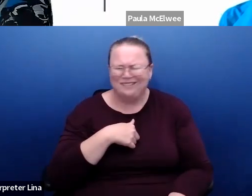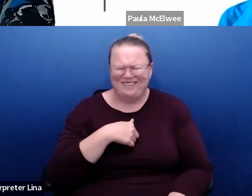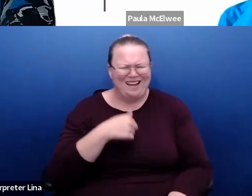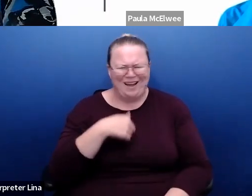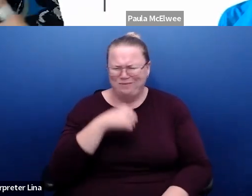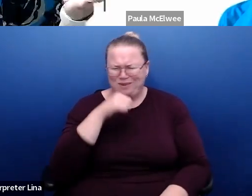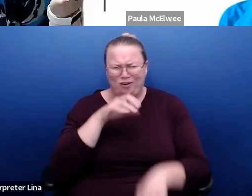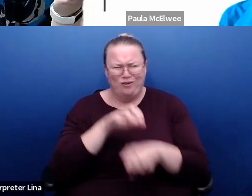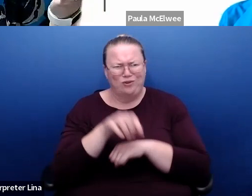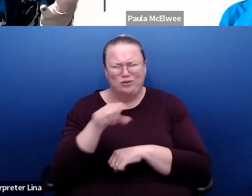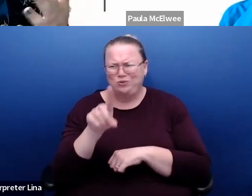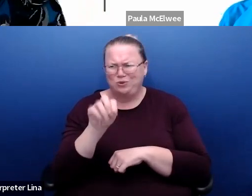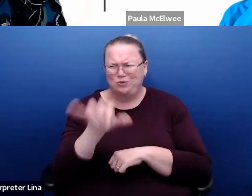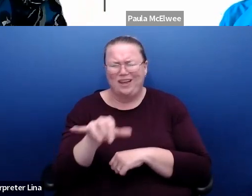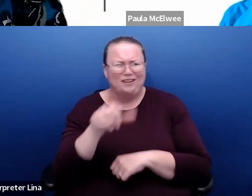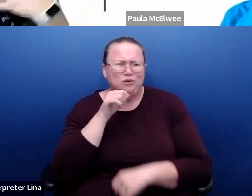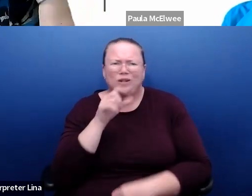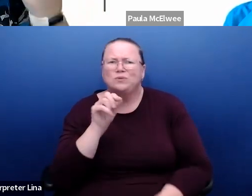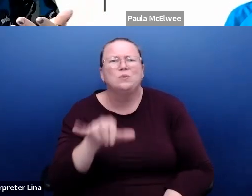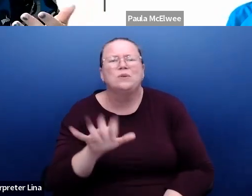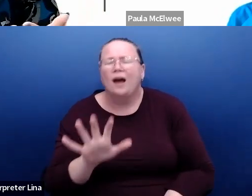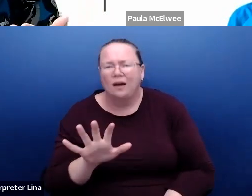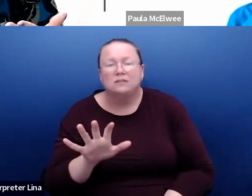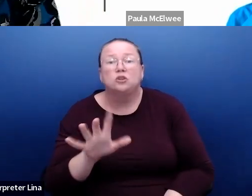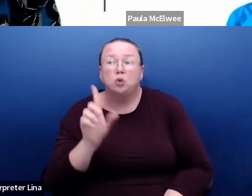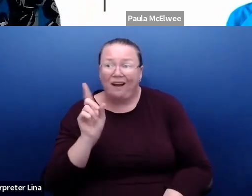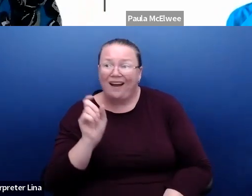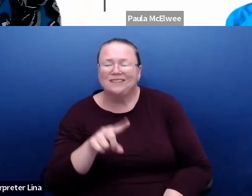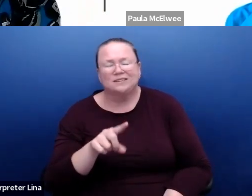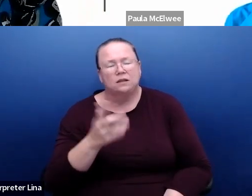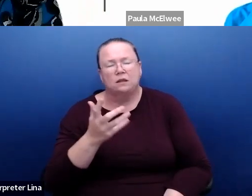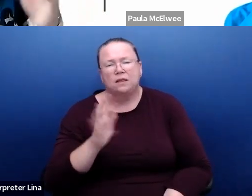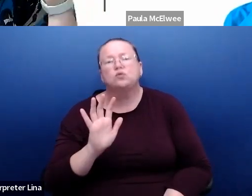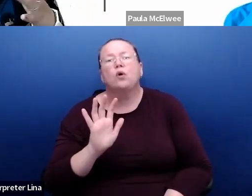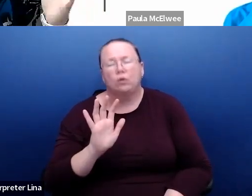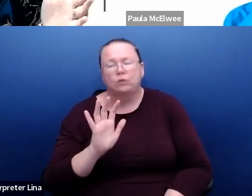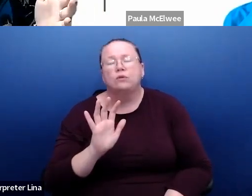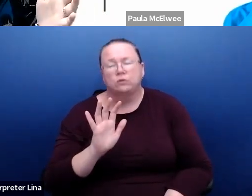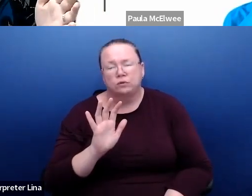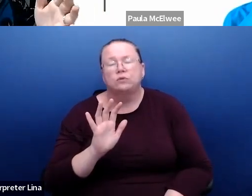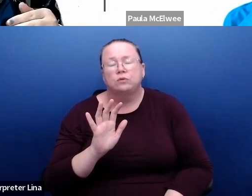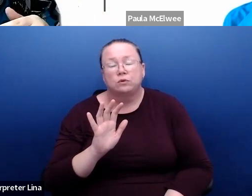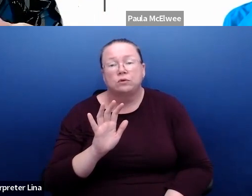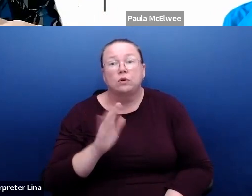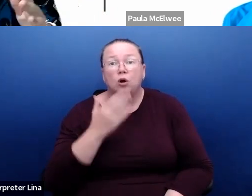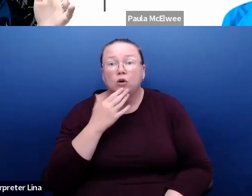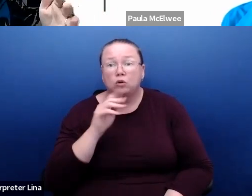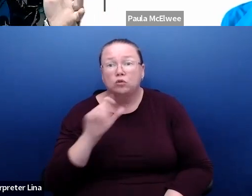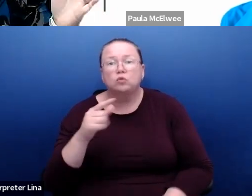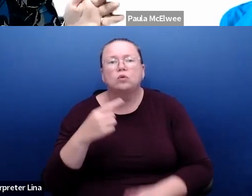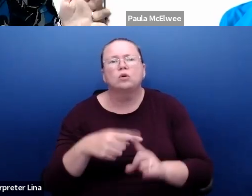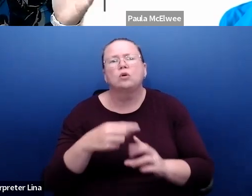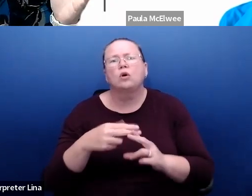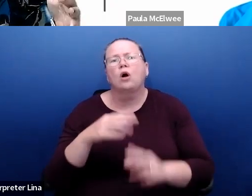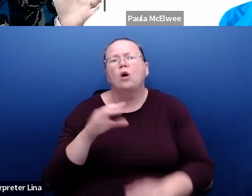you do that because you're not gonna do that. So just asking the question. There's a great tool called the Columbia